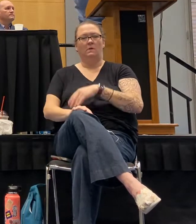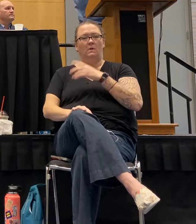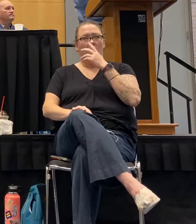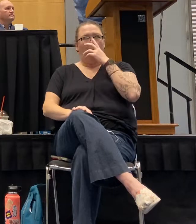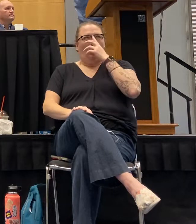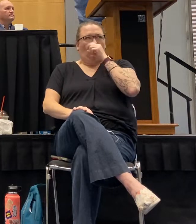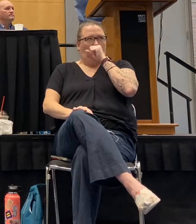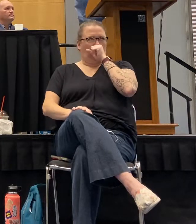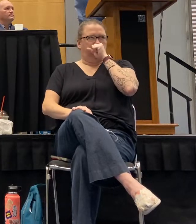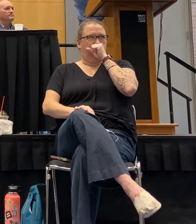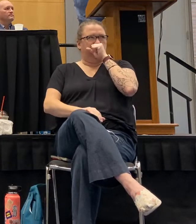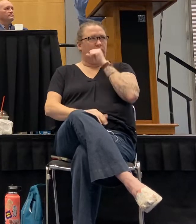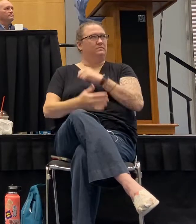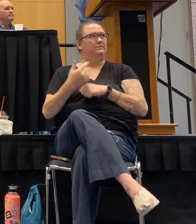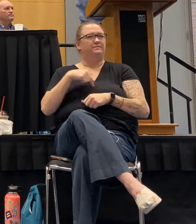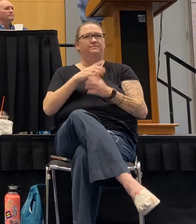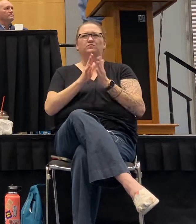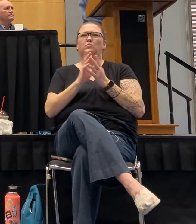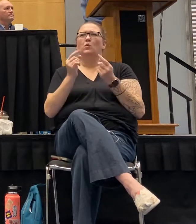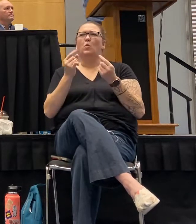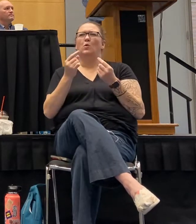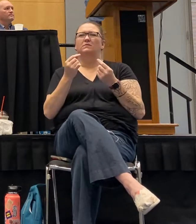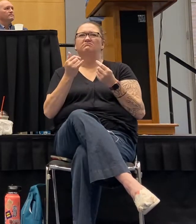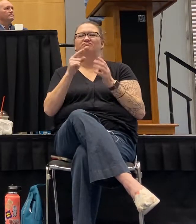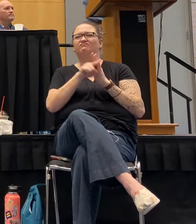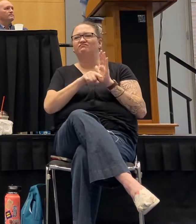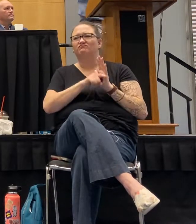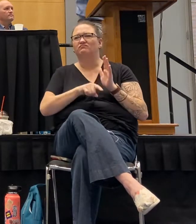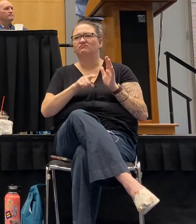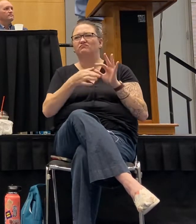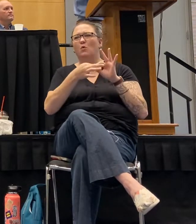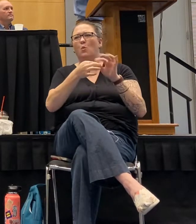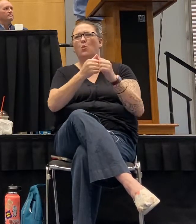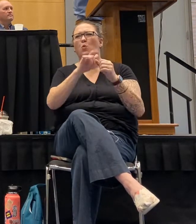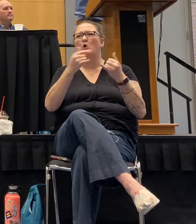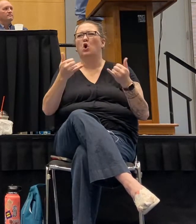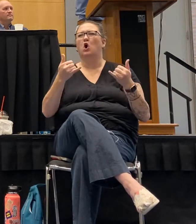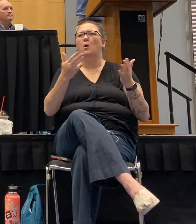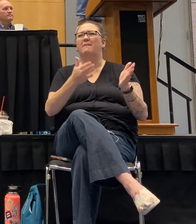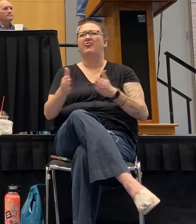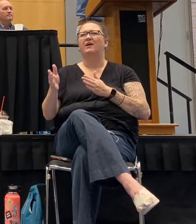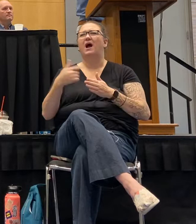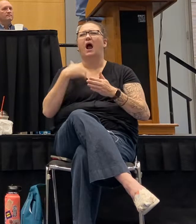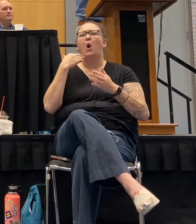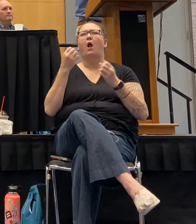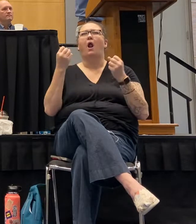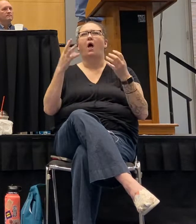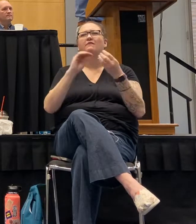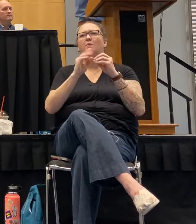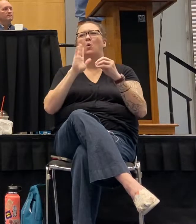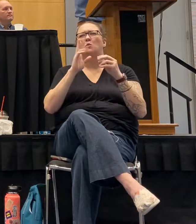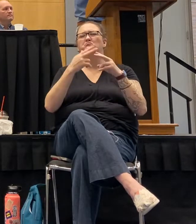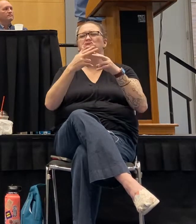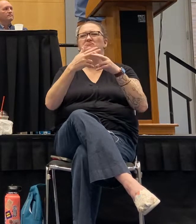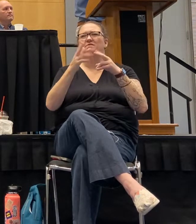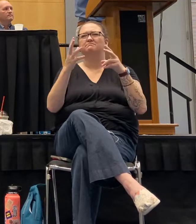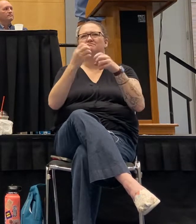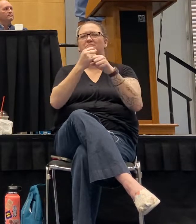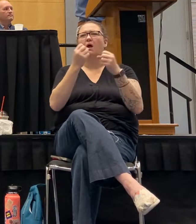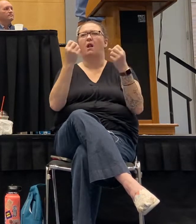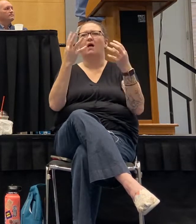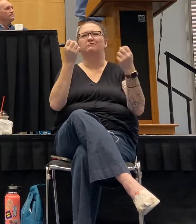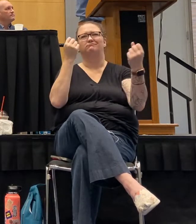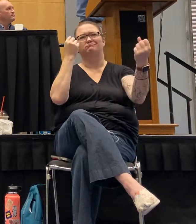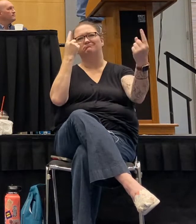We asked what drawbacks are associated with your current method. And I know there's a lot of numbers here, I'll just briefly walk through them. A lot of these intuitively make